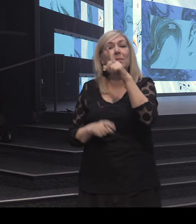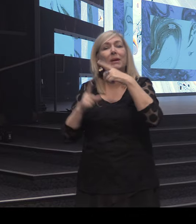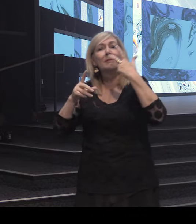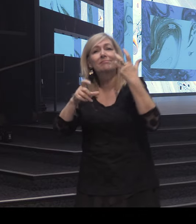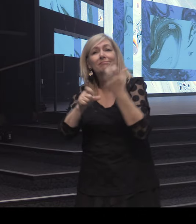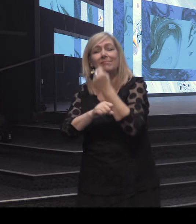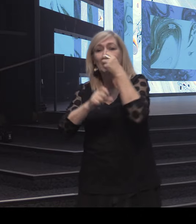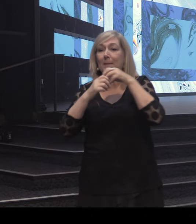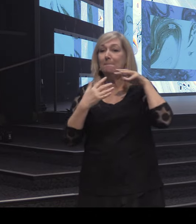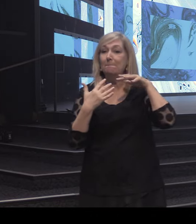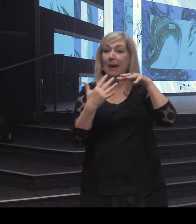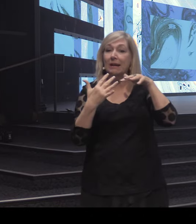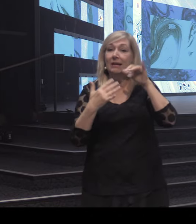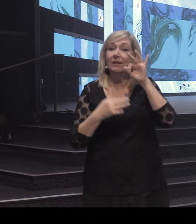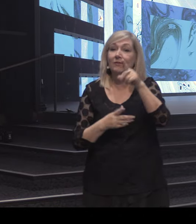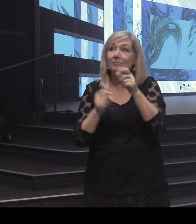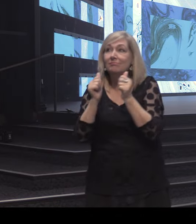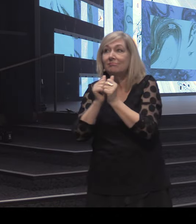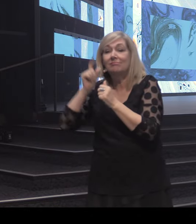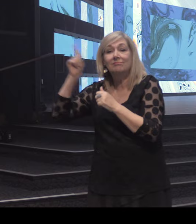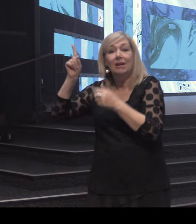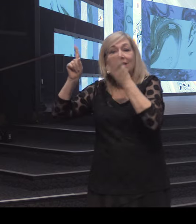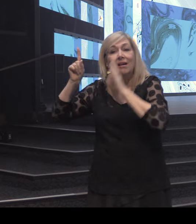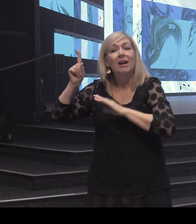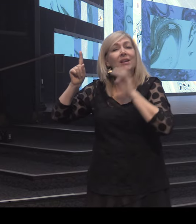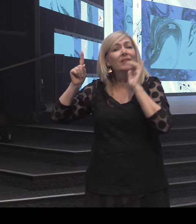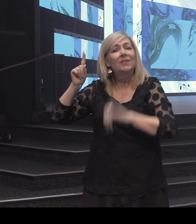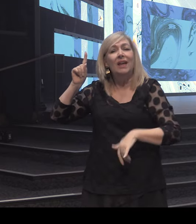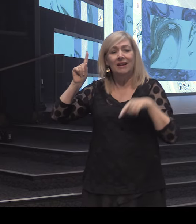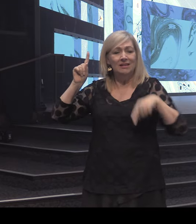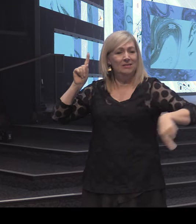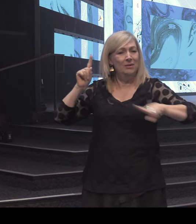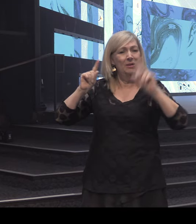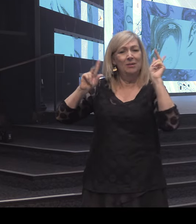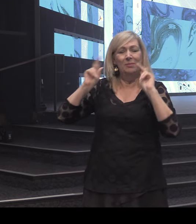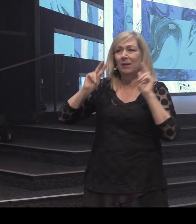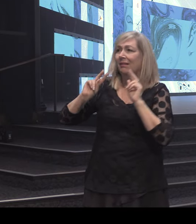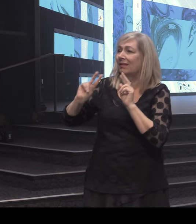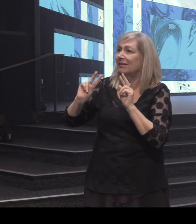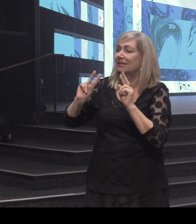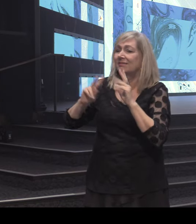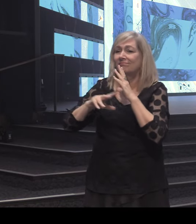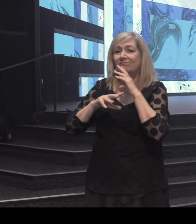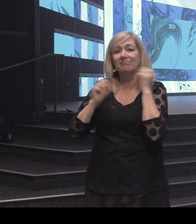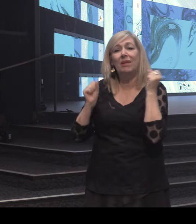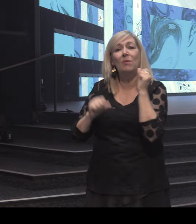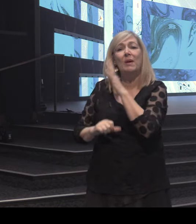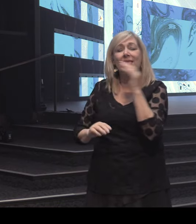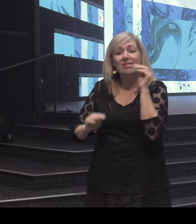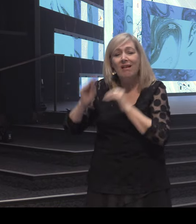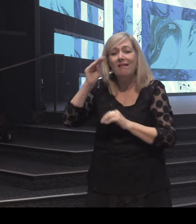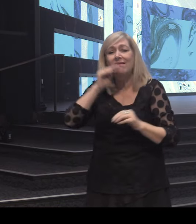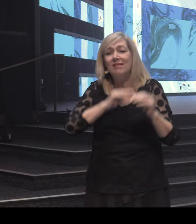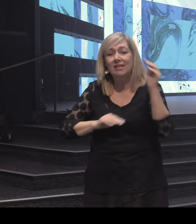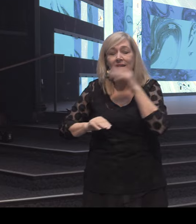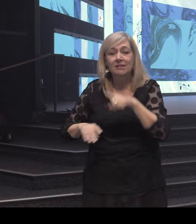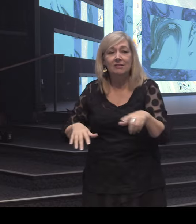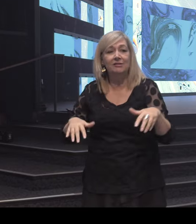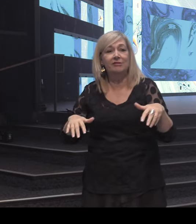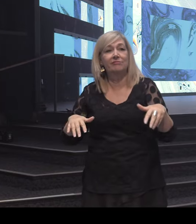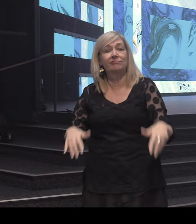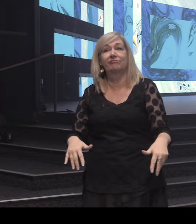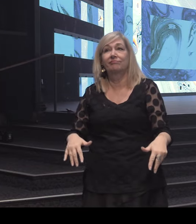in battle, they were just so fed up with all these lies that they were paralyzed. And here they are, just kind